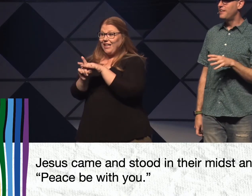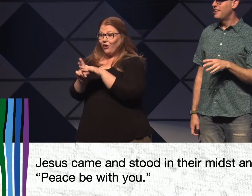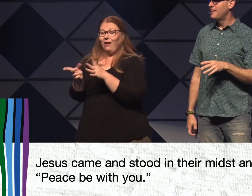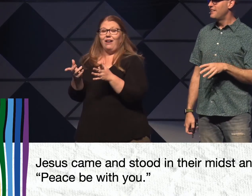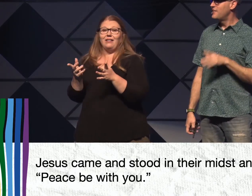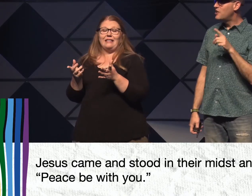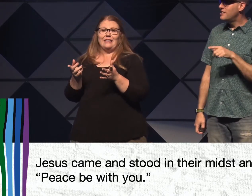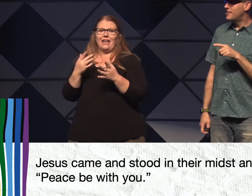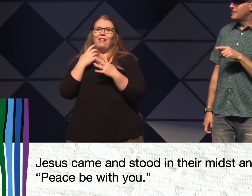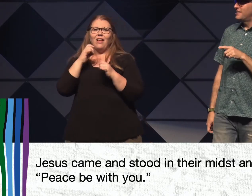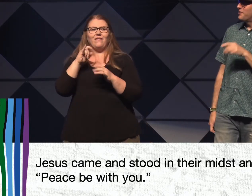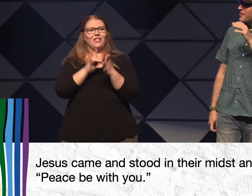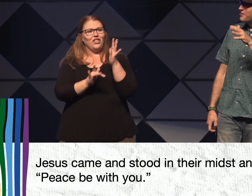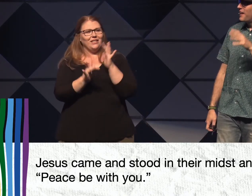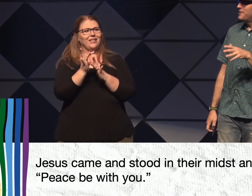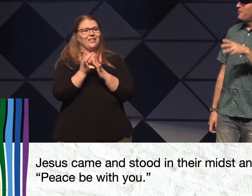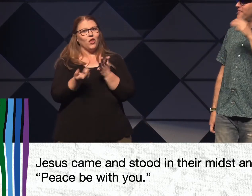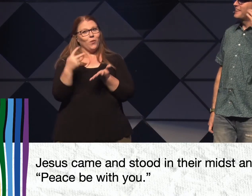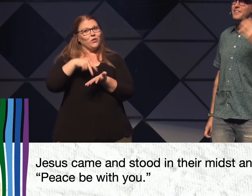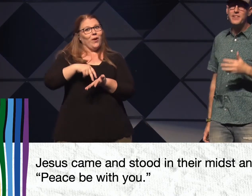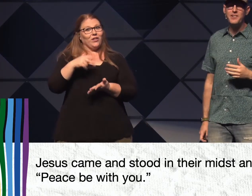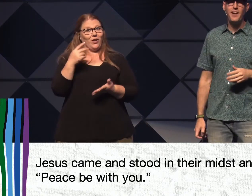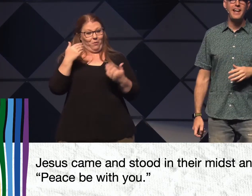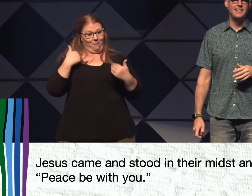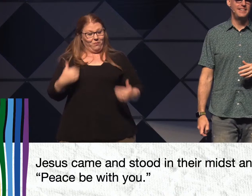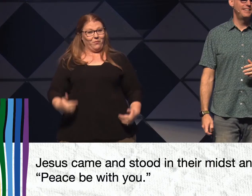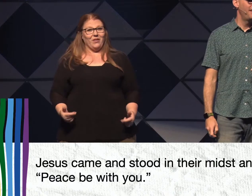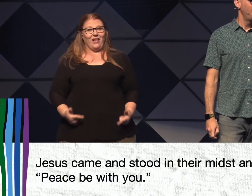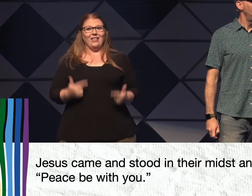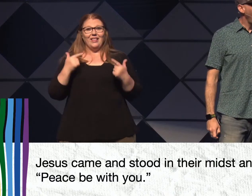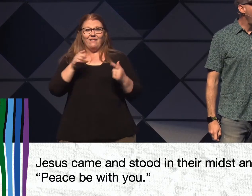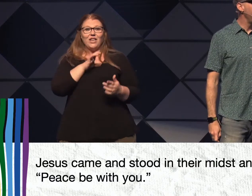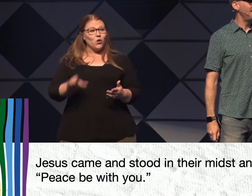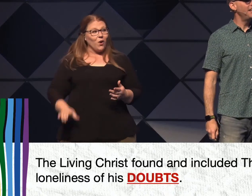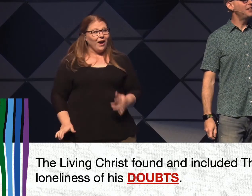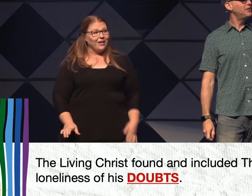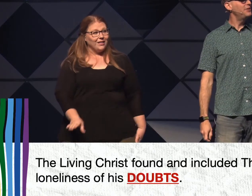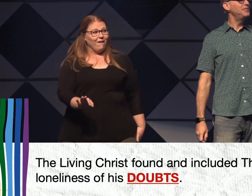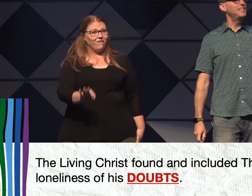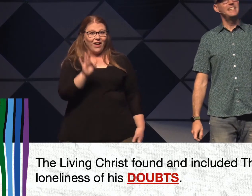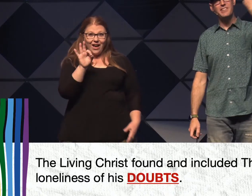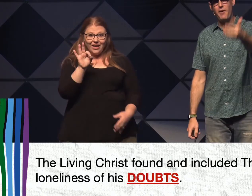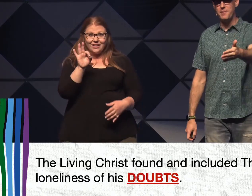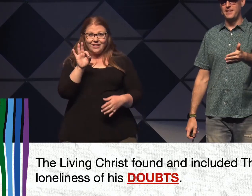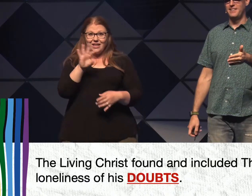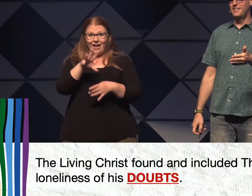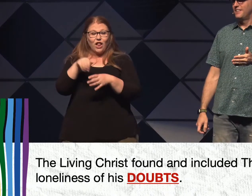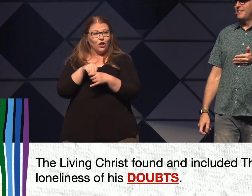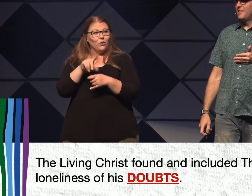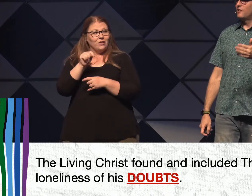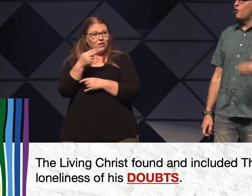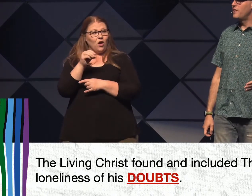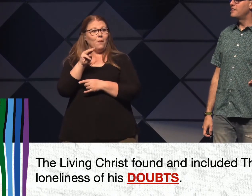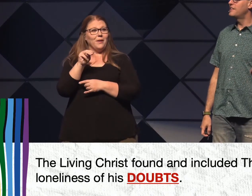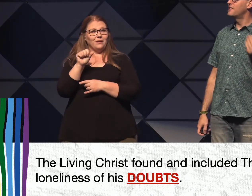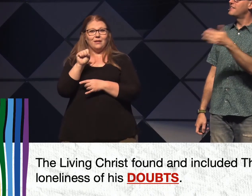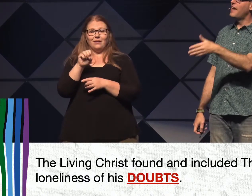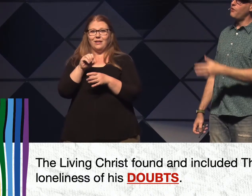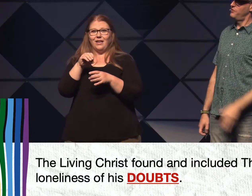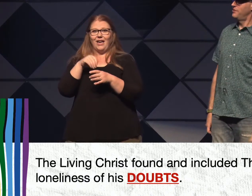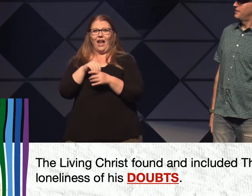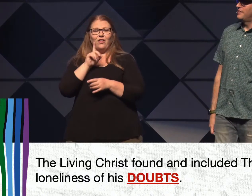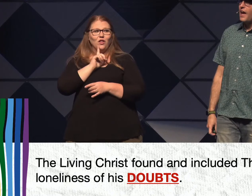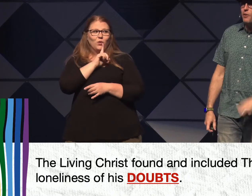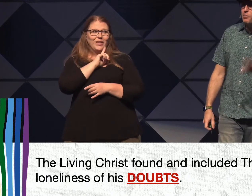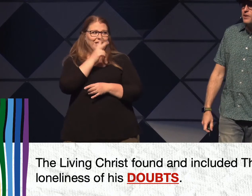love it that Jesus, the resurrected one, the living Christ, finds and includes Thomas in the loneliness of his